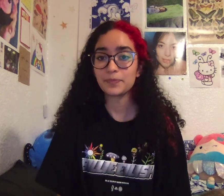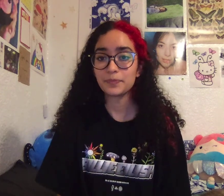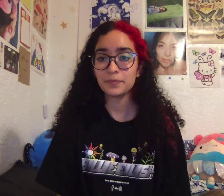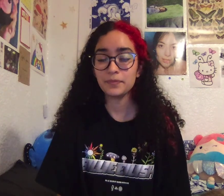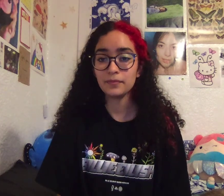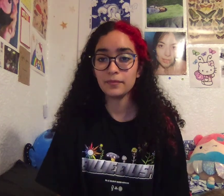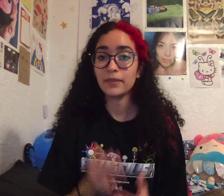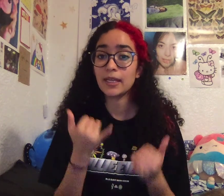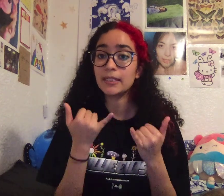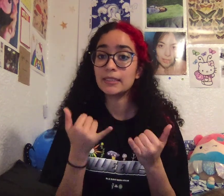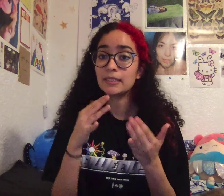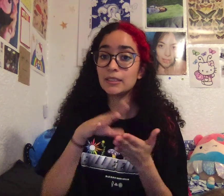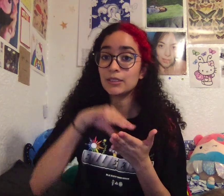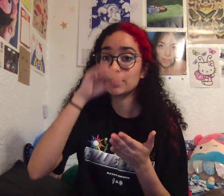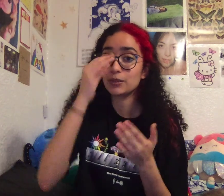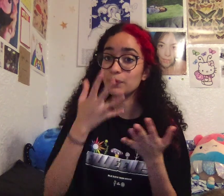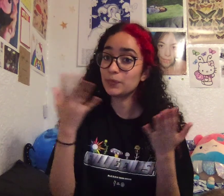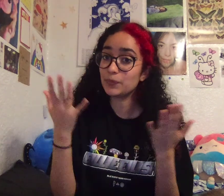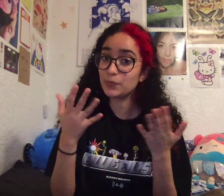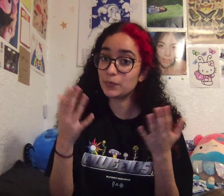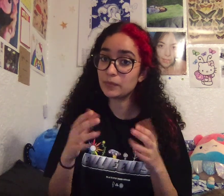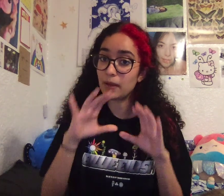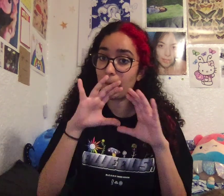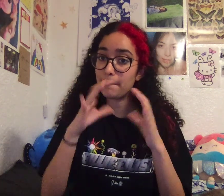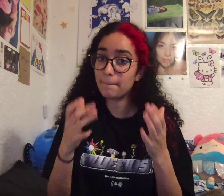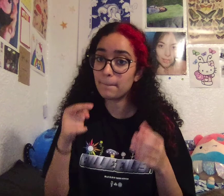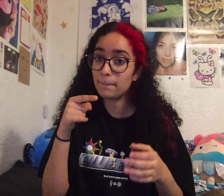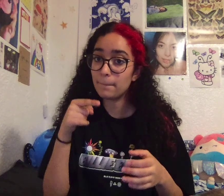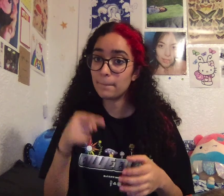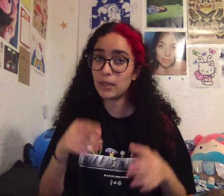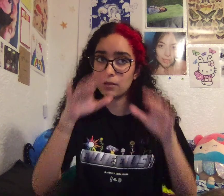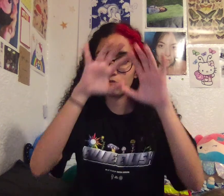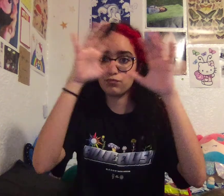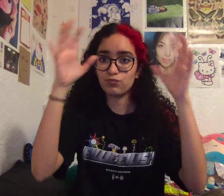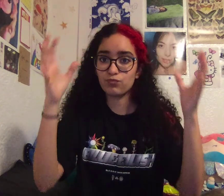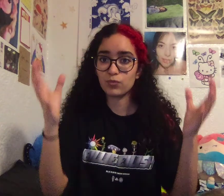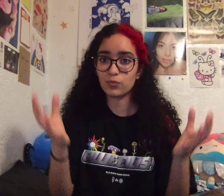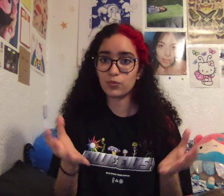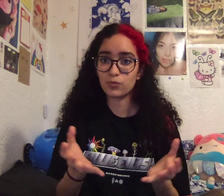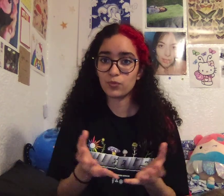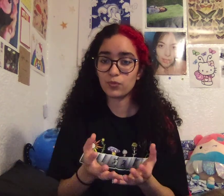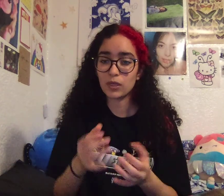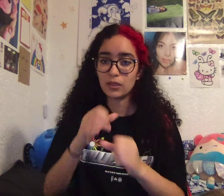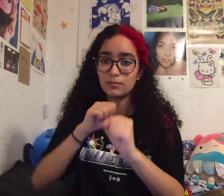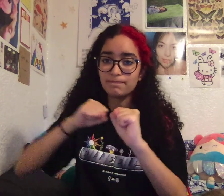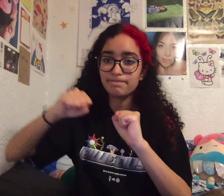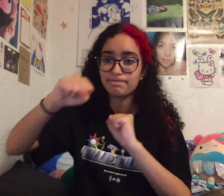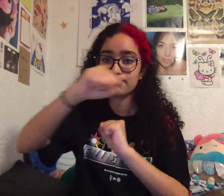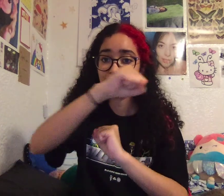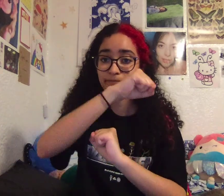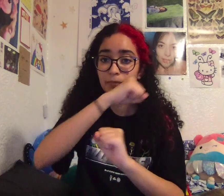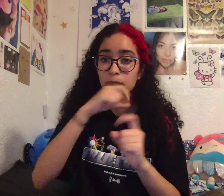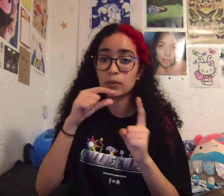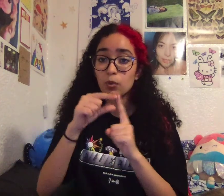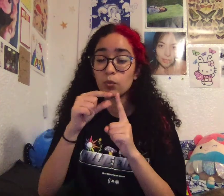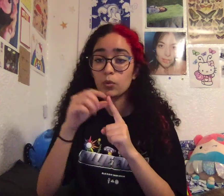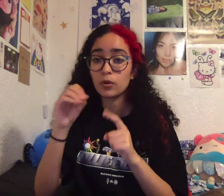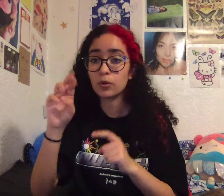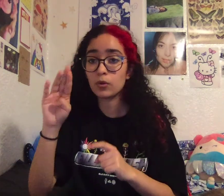Today we learned planets are round objects that orbit the sun. The word orbit means to circle around.